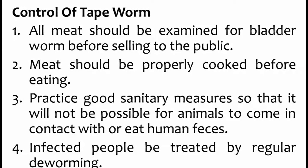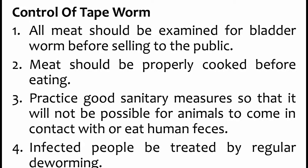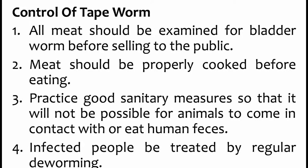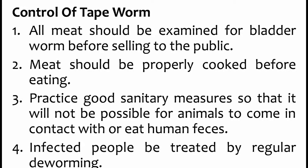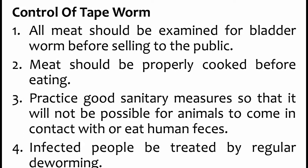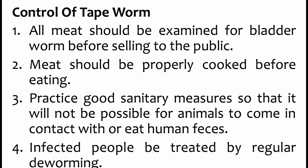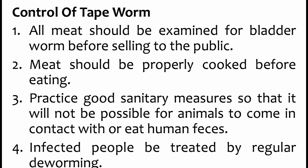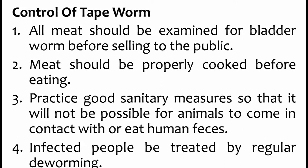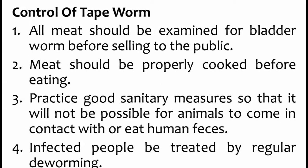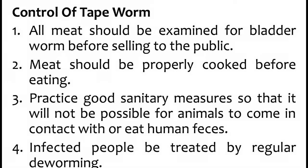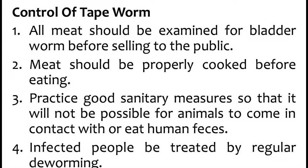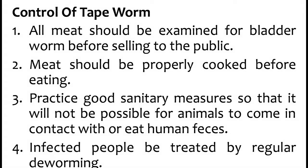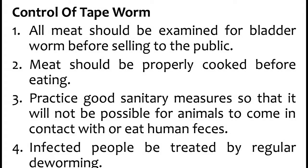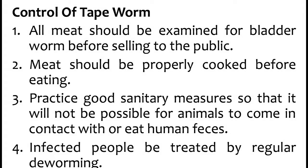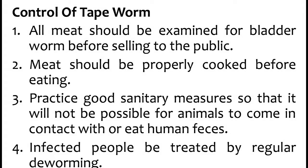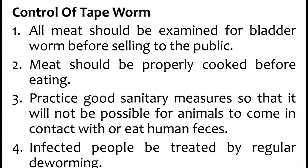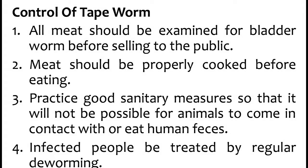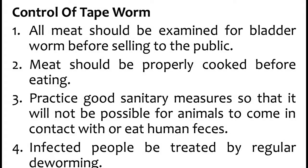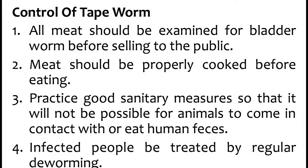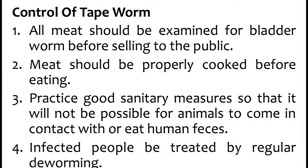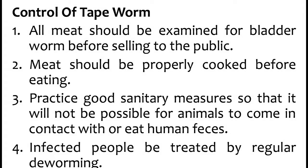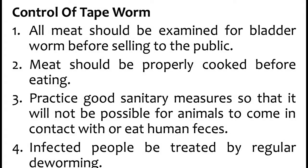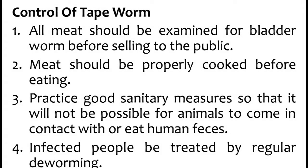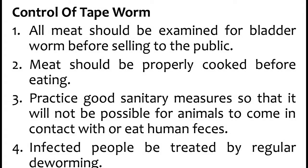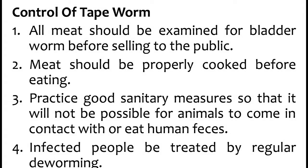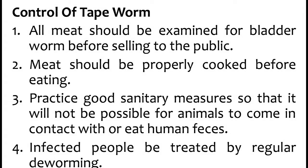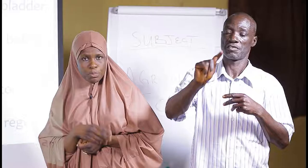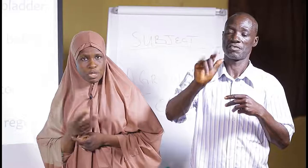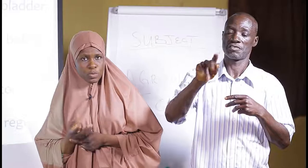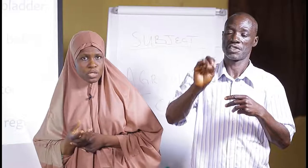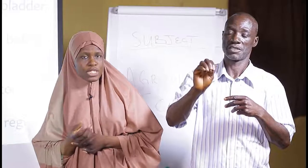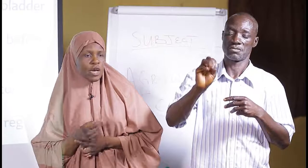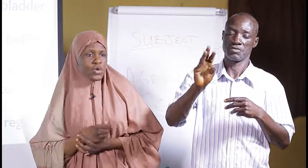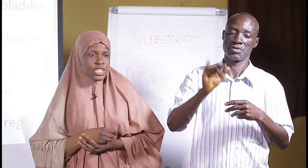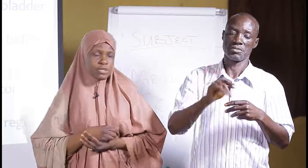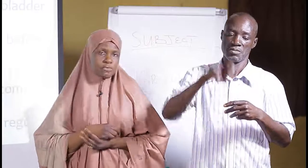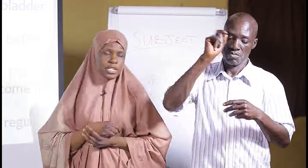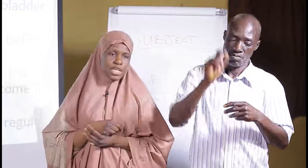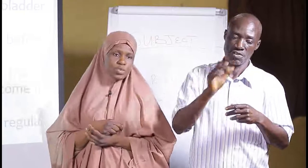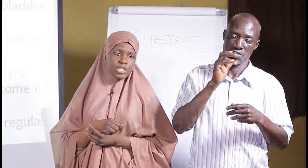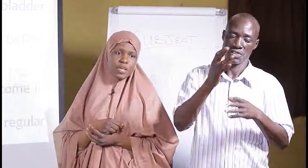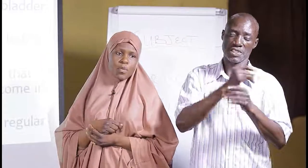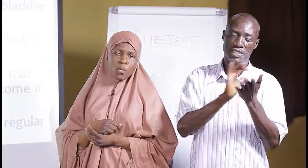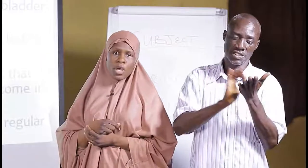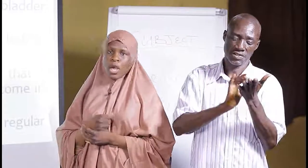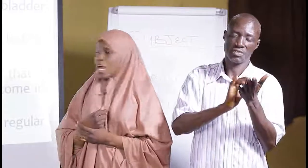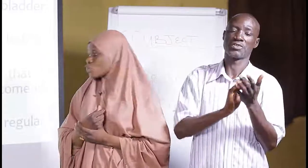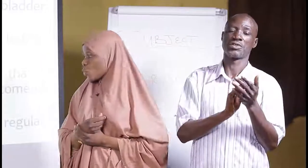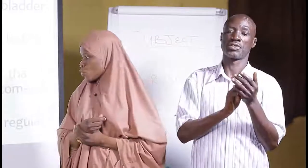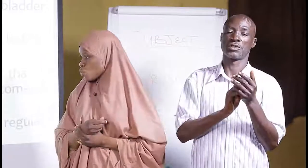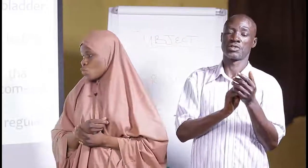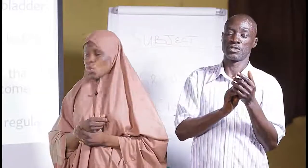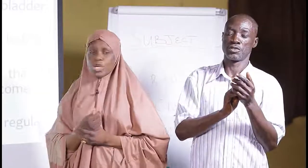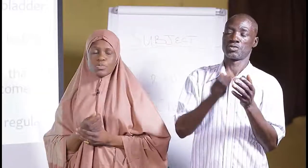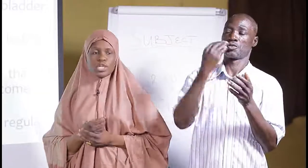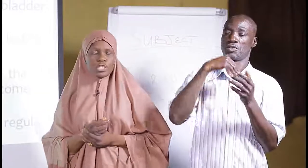four, affected people to be treated by regular deworming. People that are already infected with tapeworm are